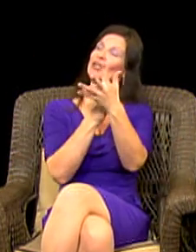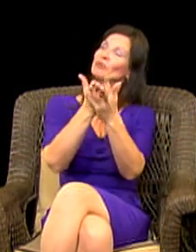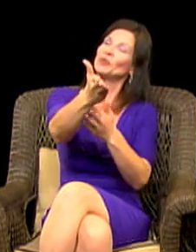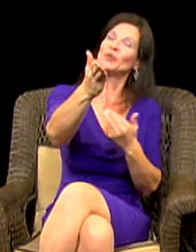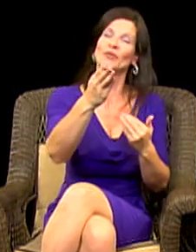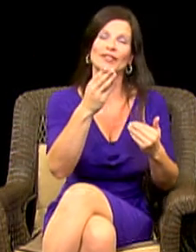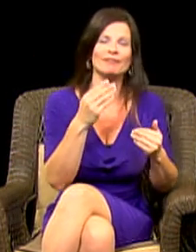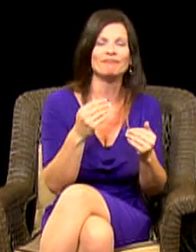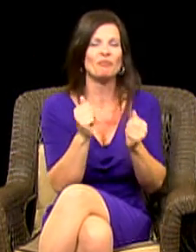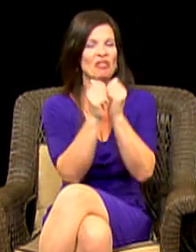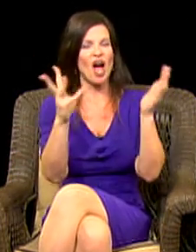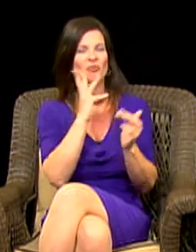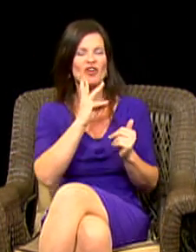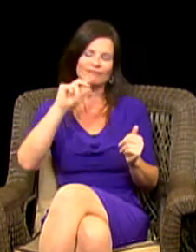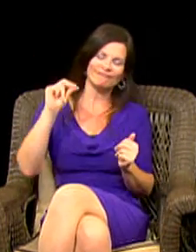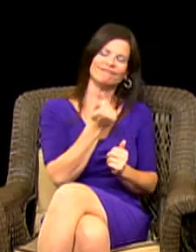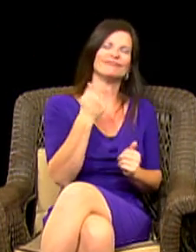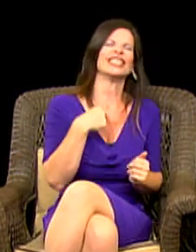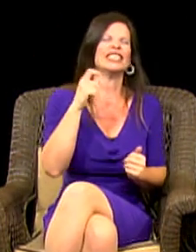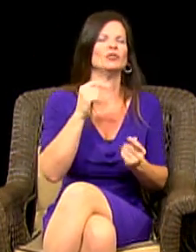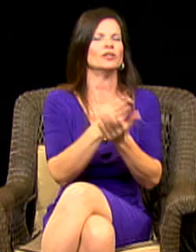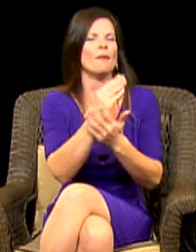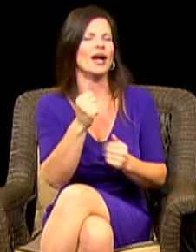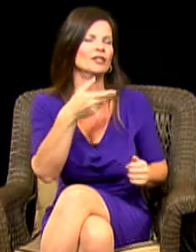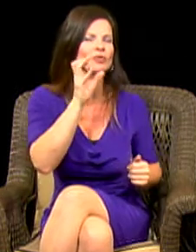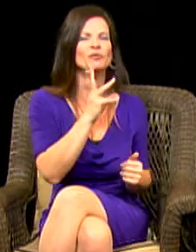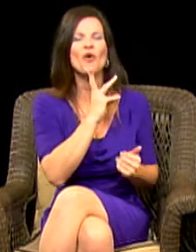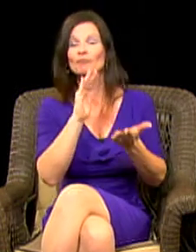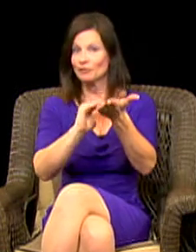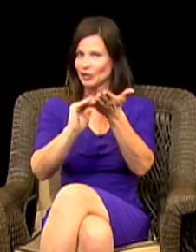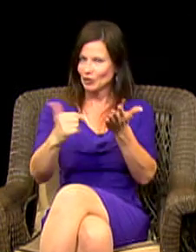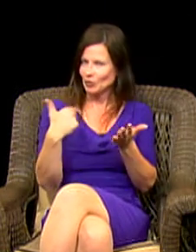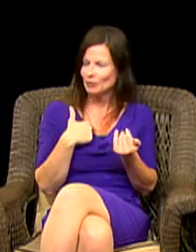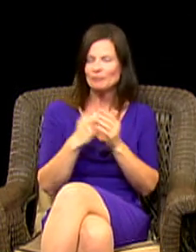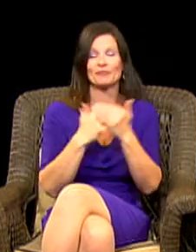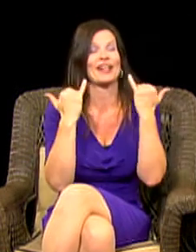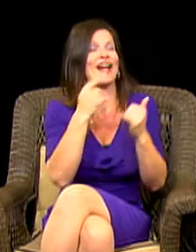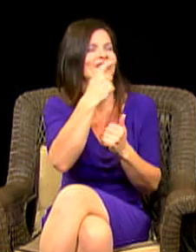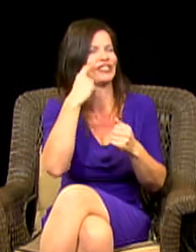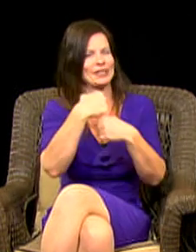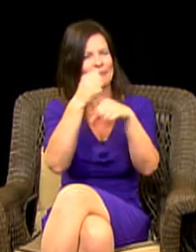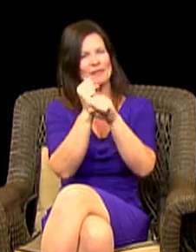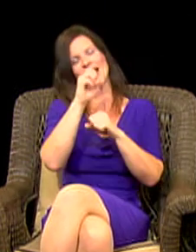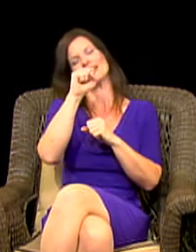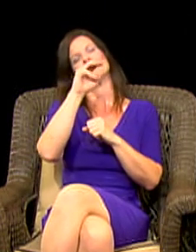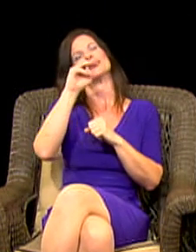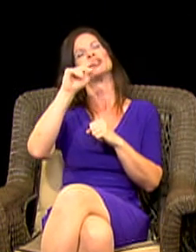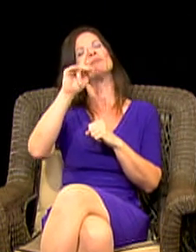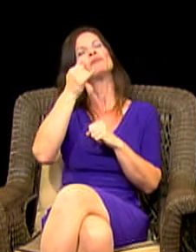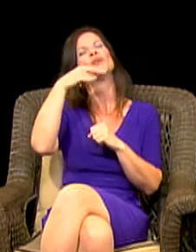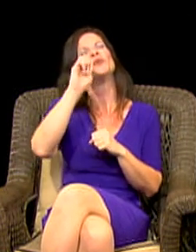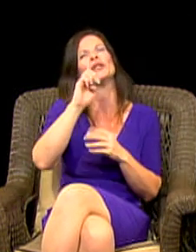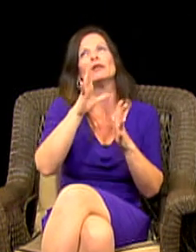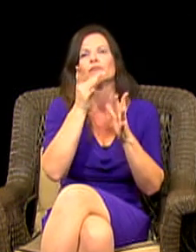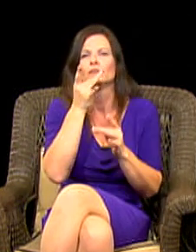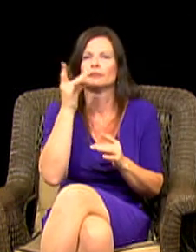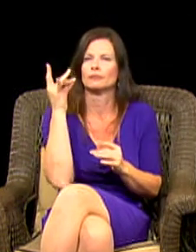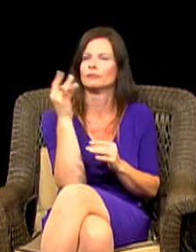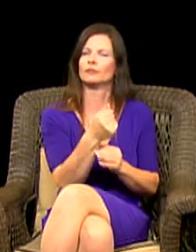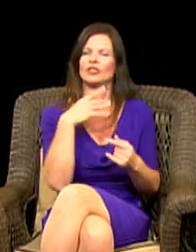I really thought I could get through the whole show without taking a sip of water, but darn, I did have to, so excuse me. So I recently made a smoothie,